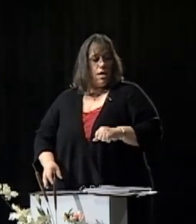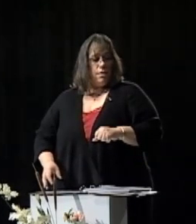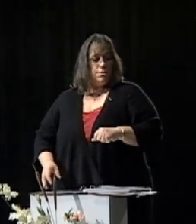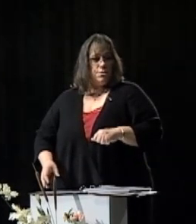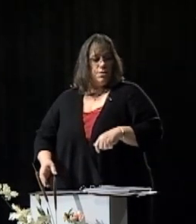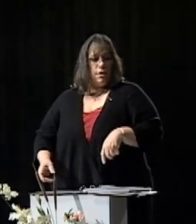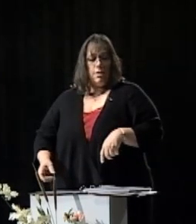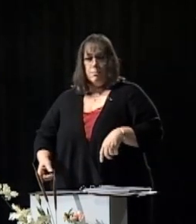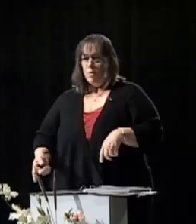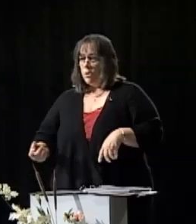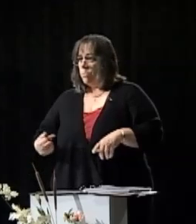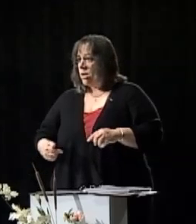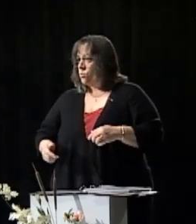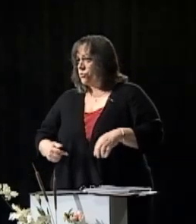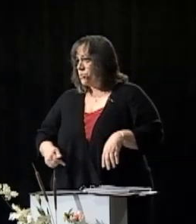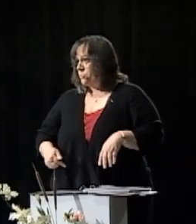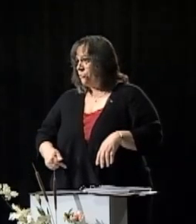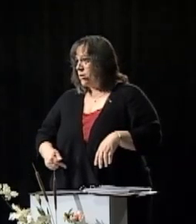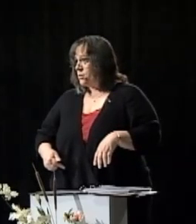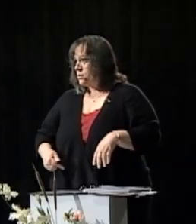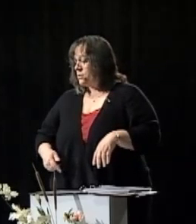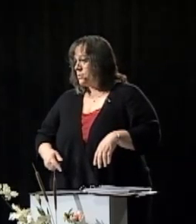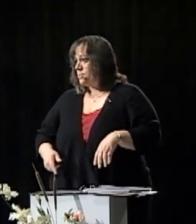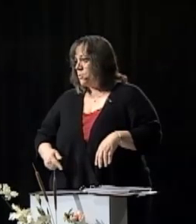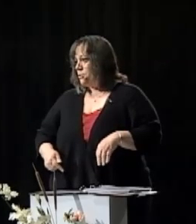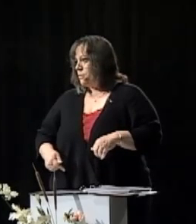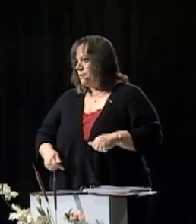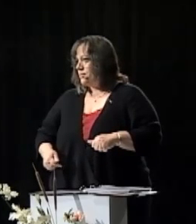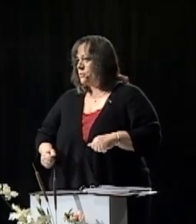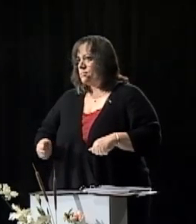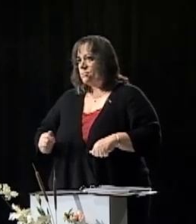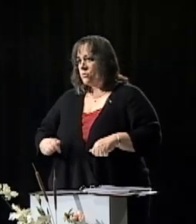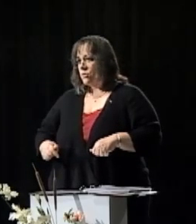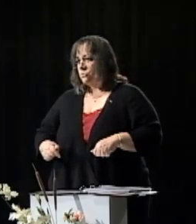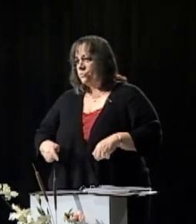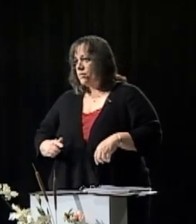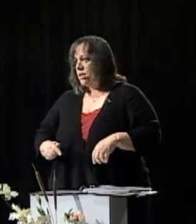and then we'll come back and we'll do some phrases and some other things. So thank you.